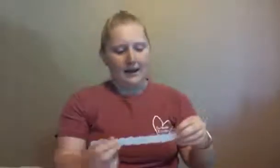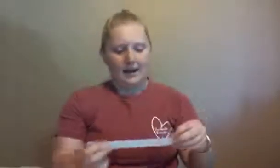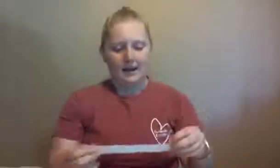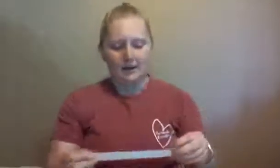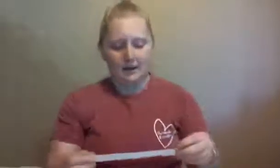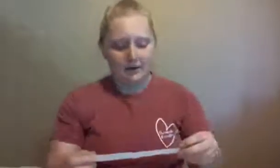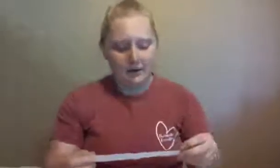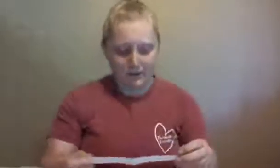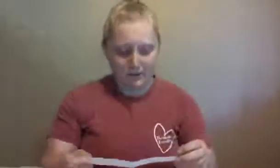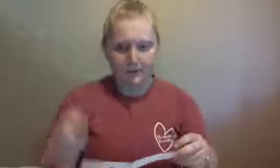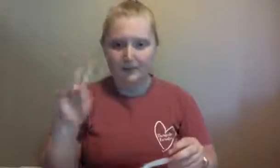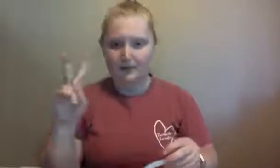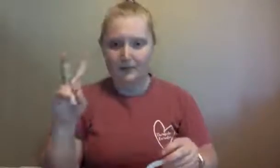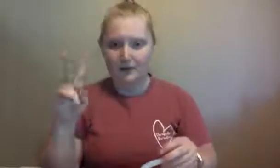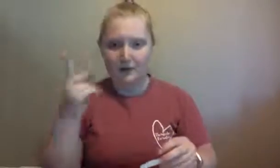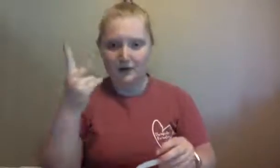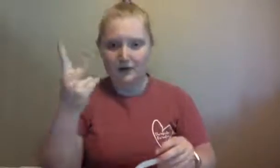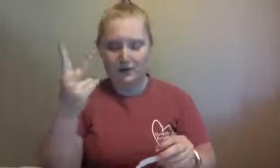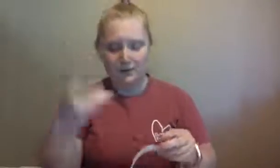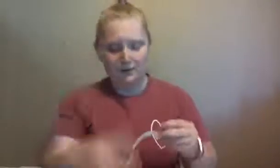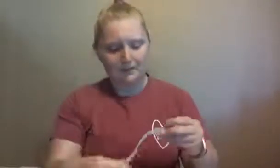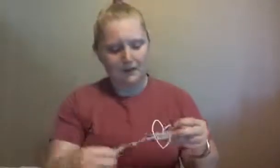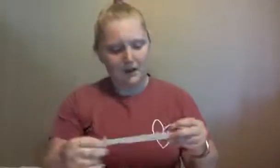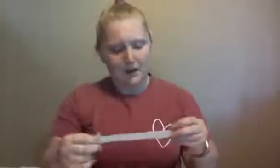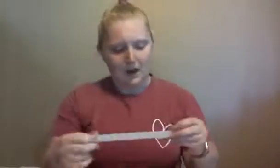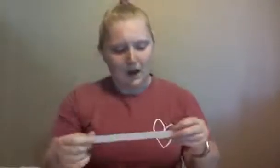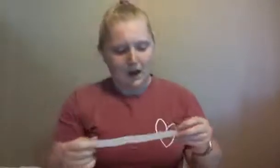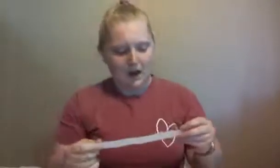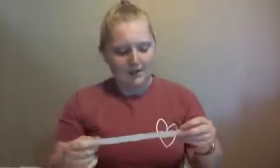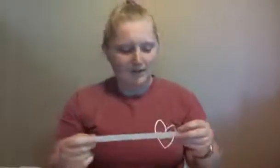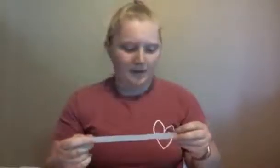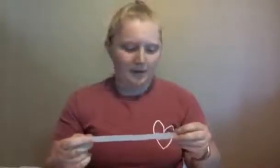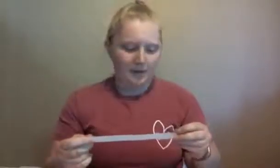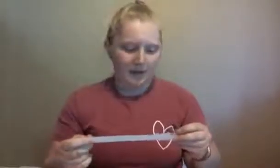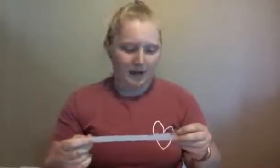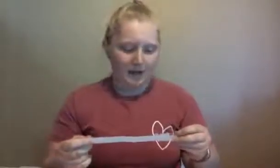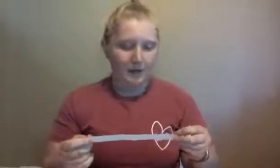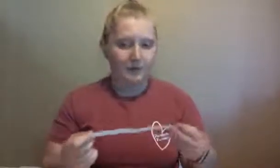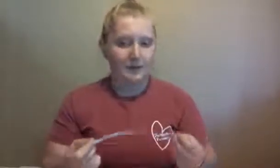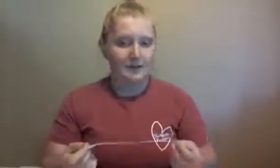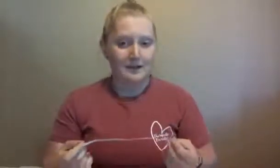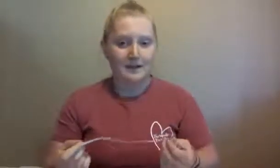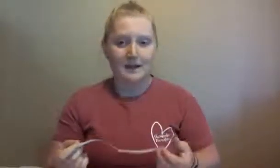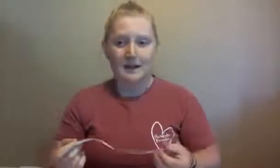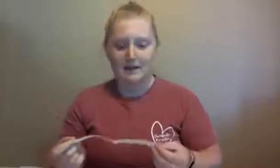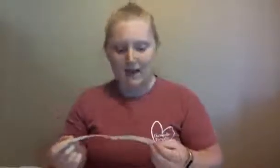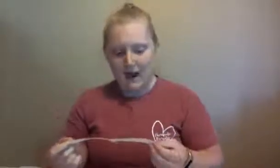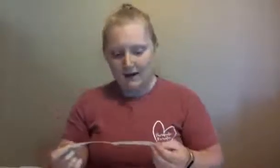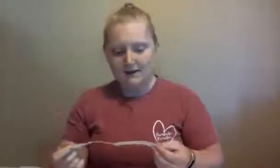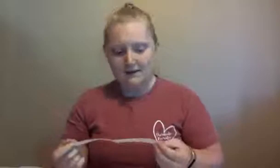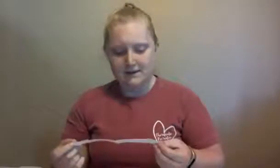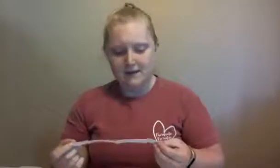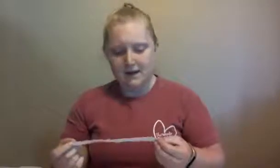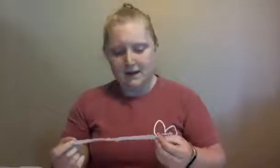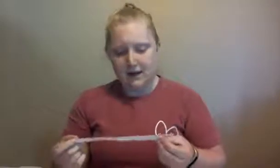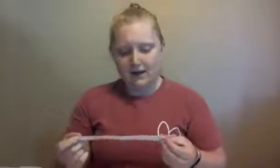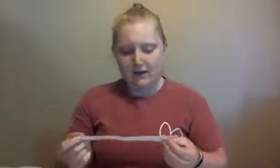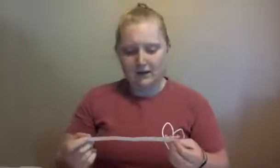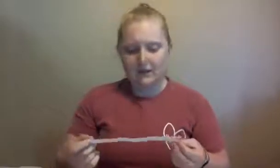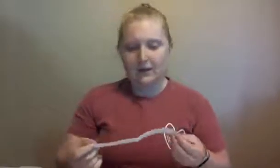Okay, number 2. Number 2. I am slow, yet can win races against hares. I also can